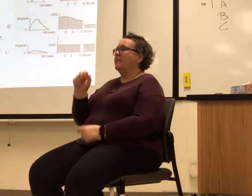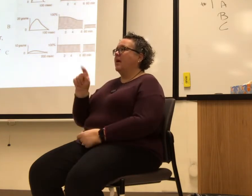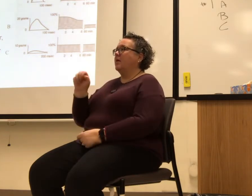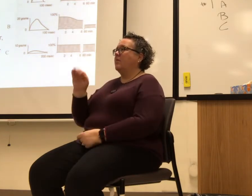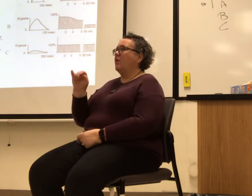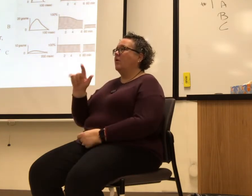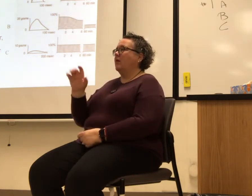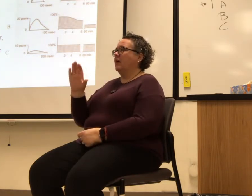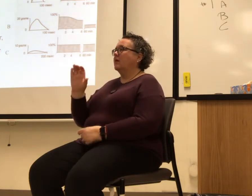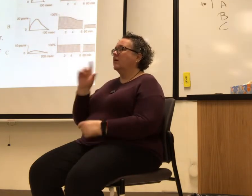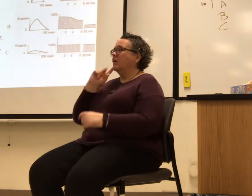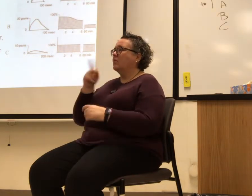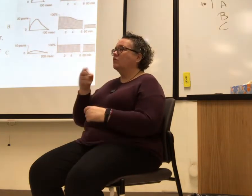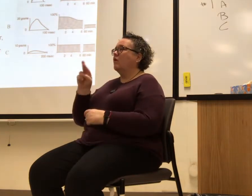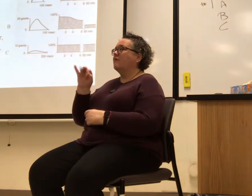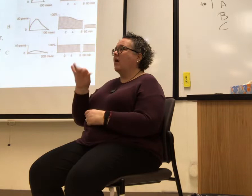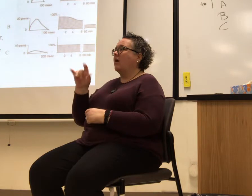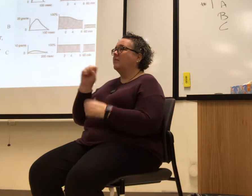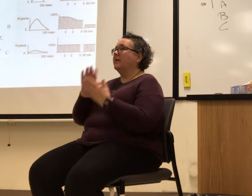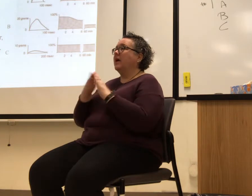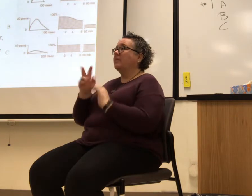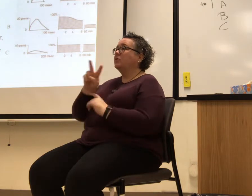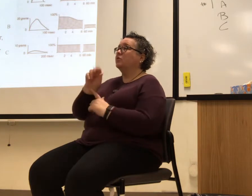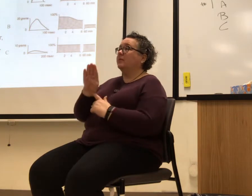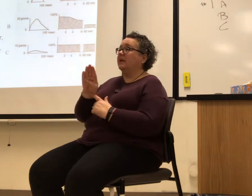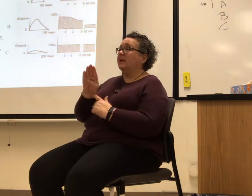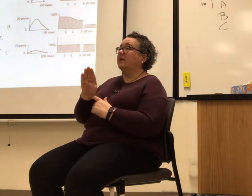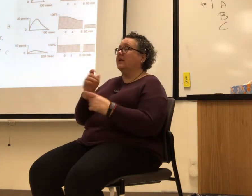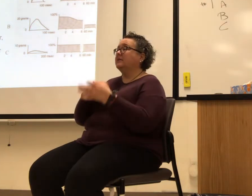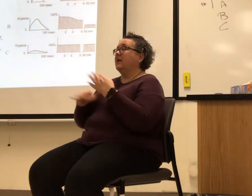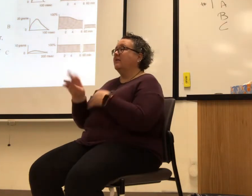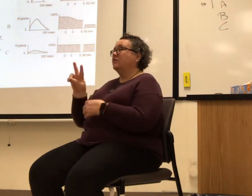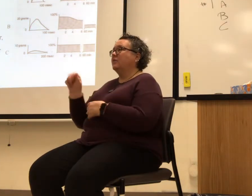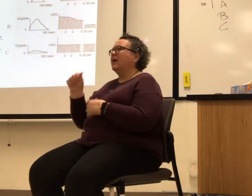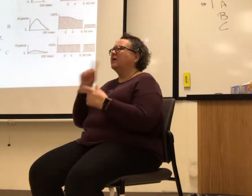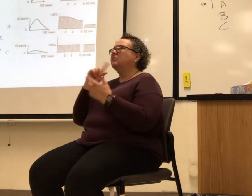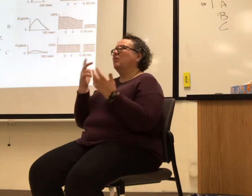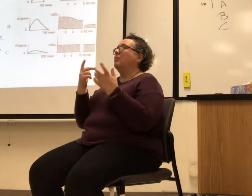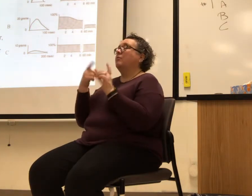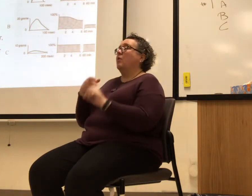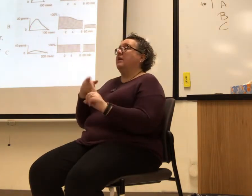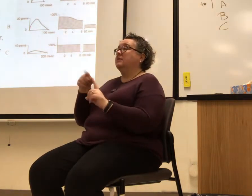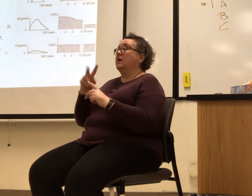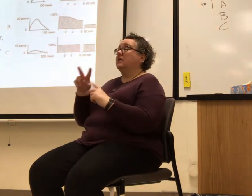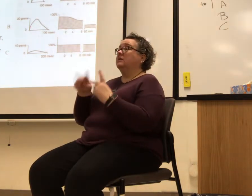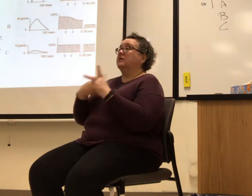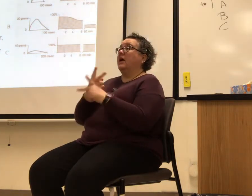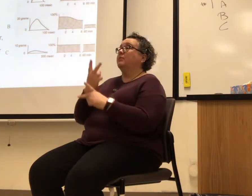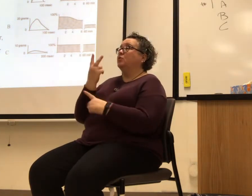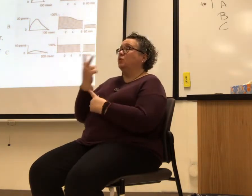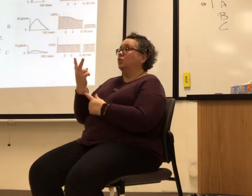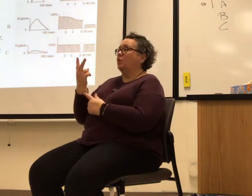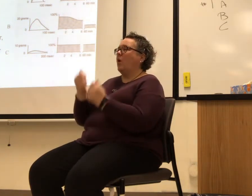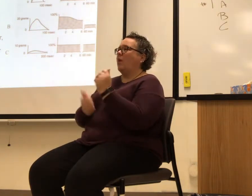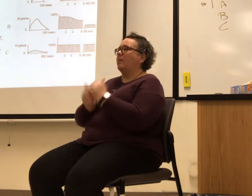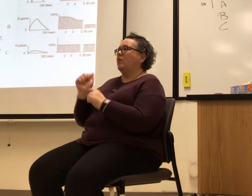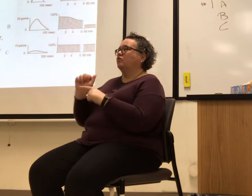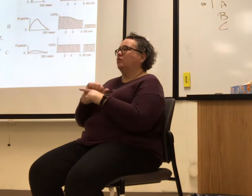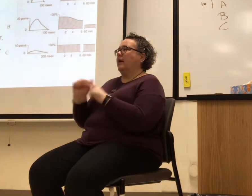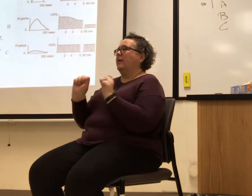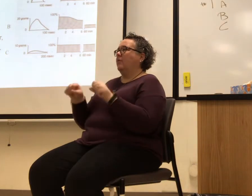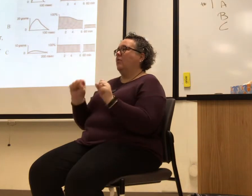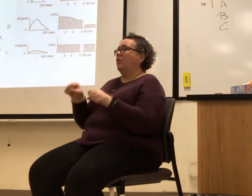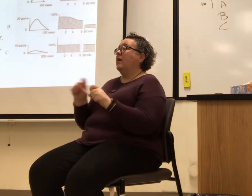2B to become more like a 2A, and maybe you do better in that event. So the point is, the type 2s are the most trainable. But the type